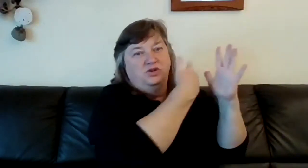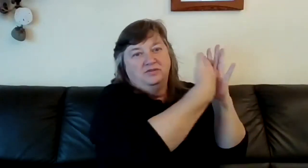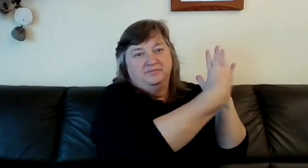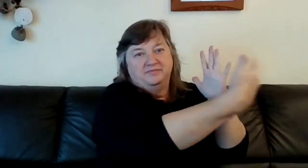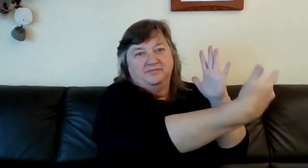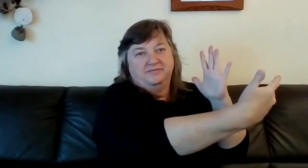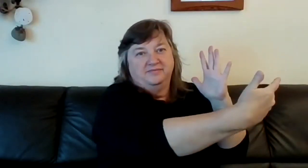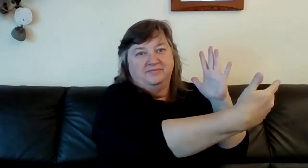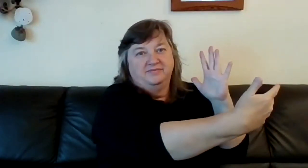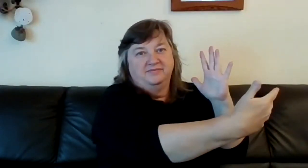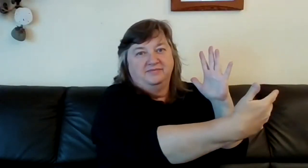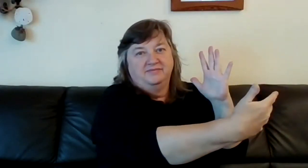Schedule.